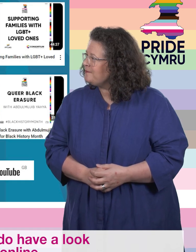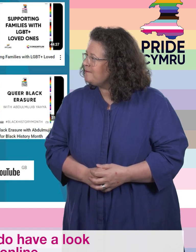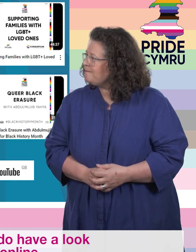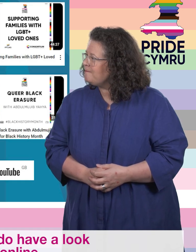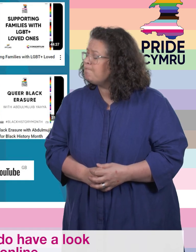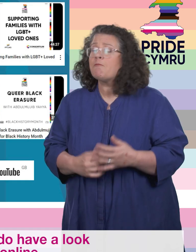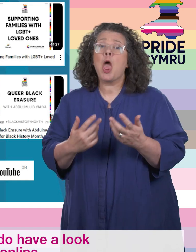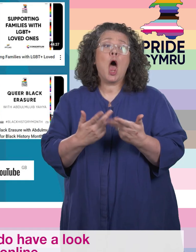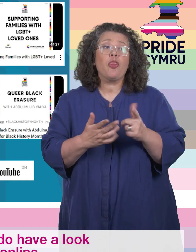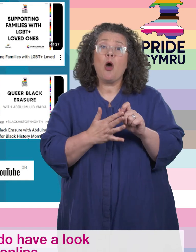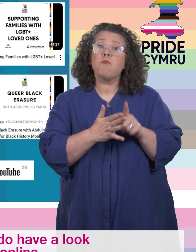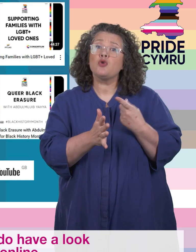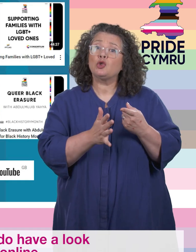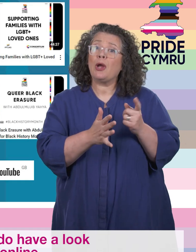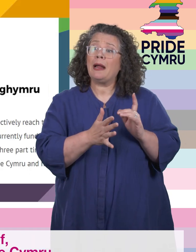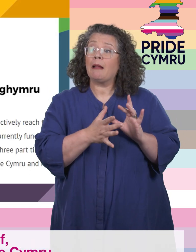things online.